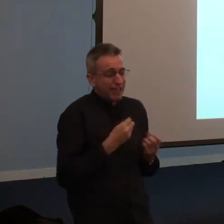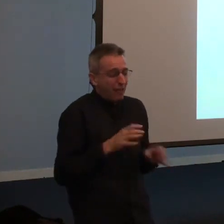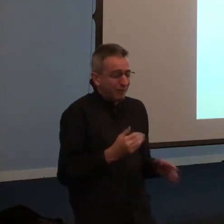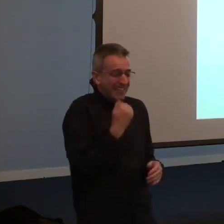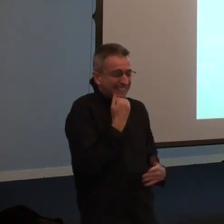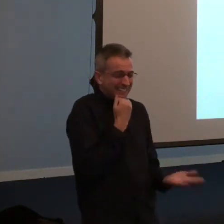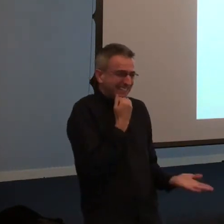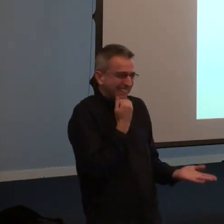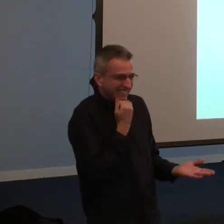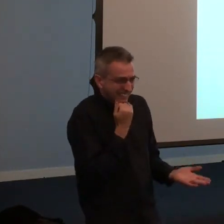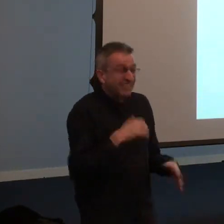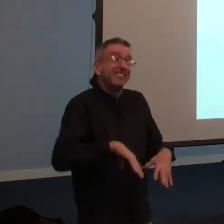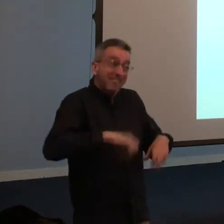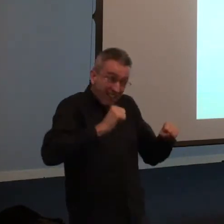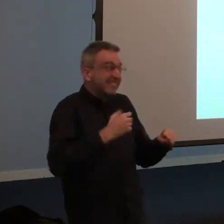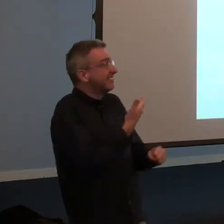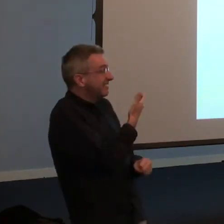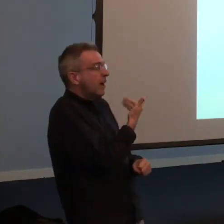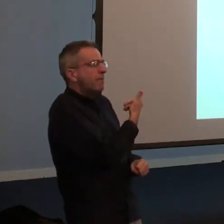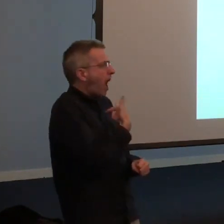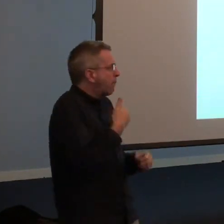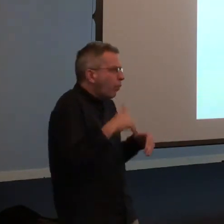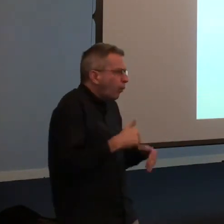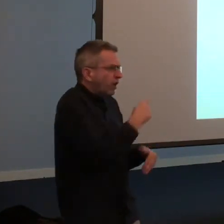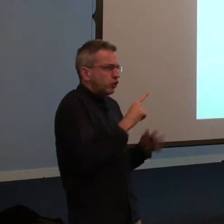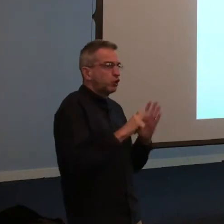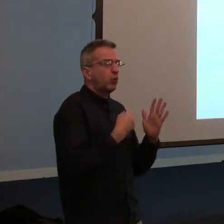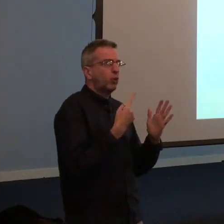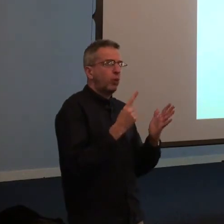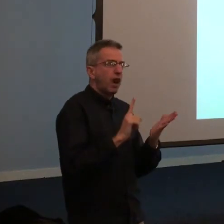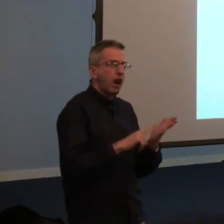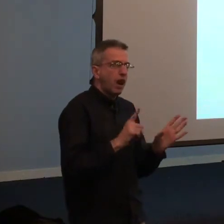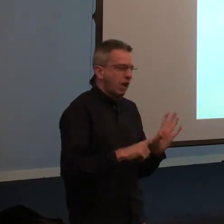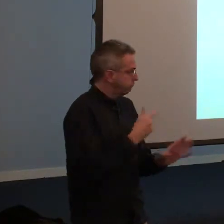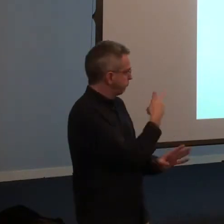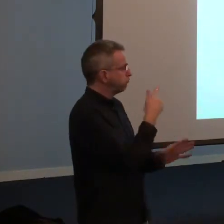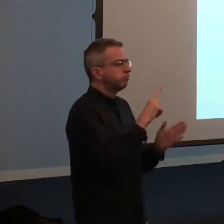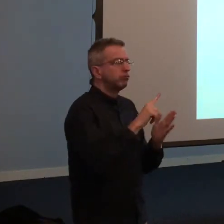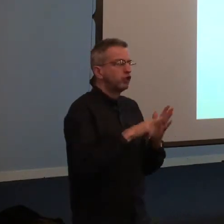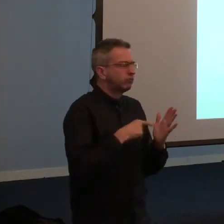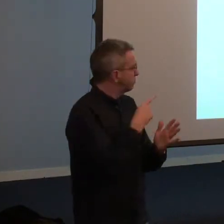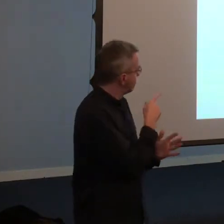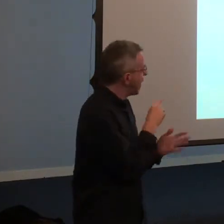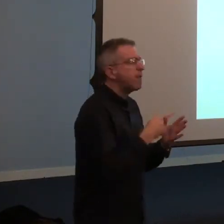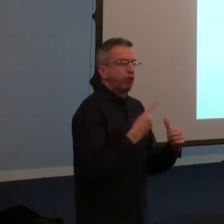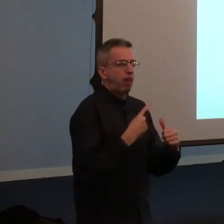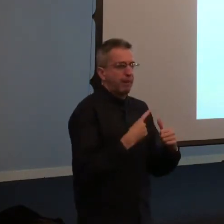here we are. Do you know that gene therapy is here now and is affecting deafness? Because that was only July, I think that was